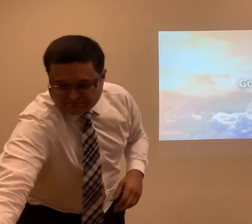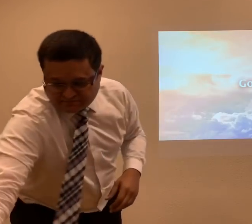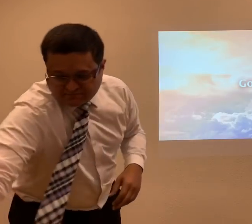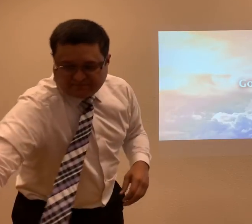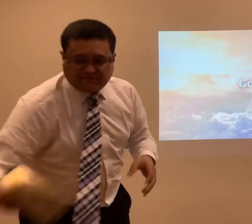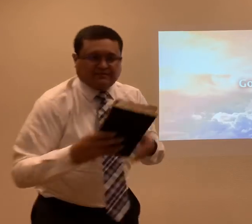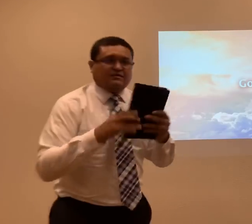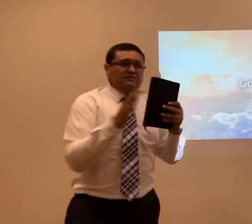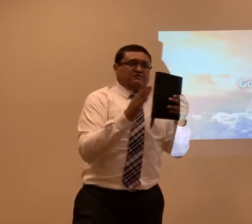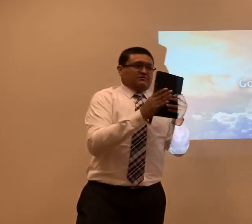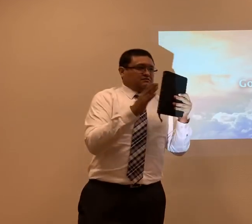everybody to understand it.